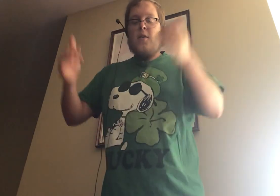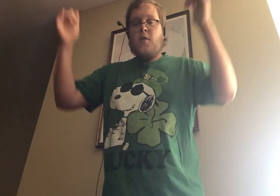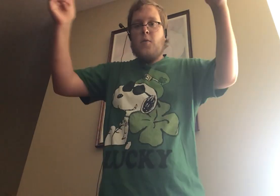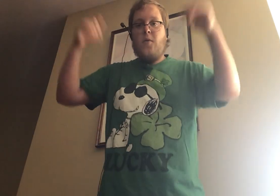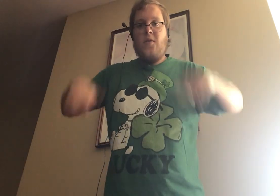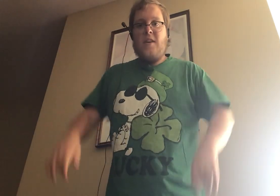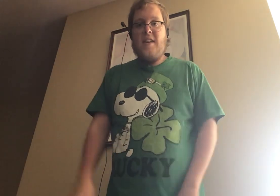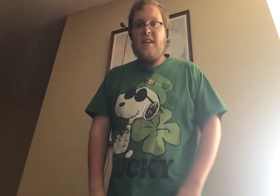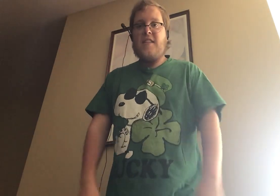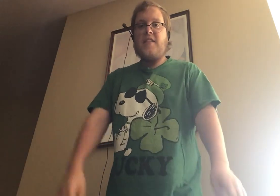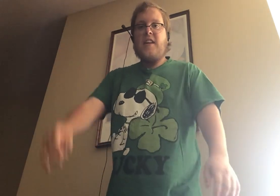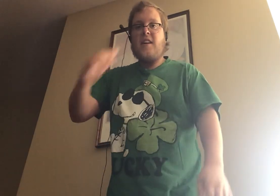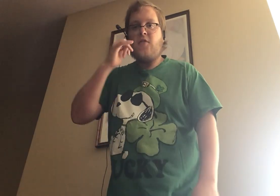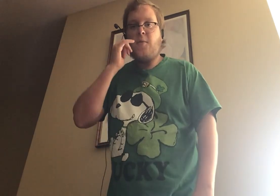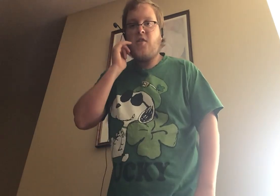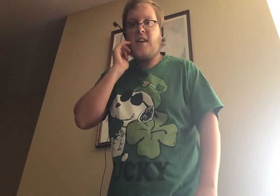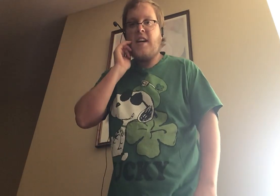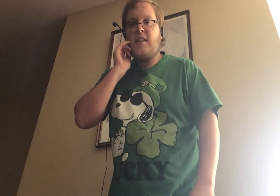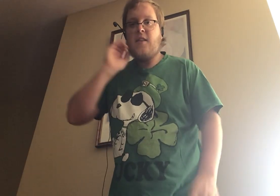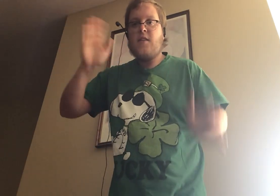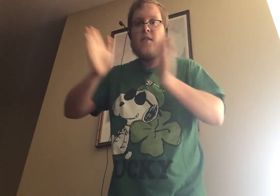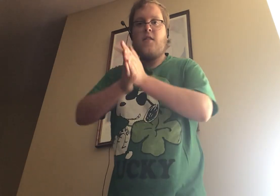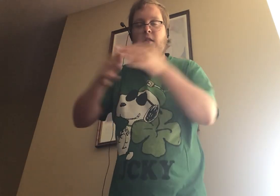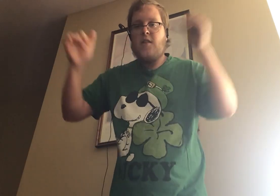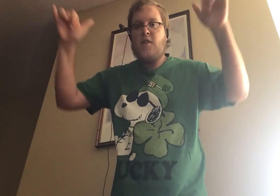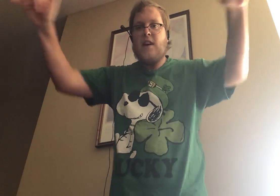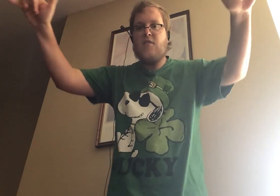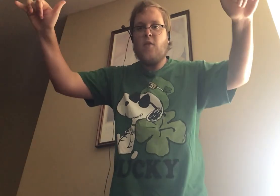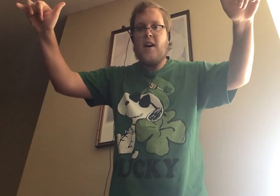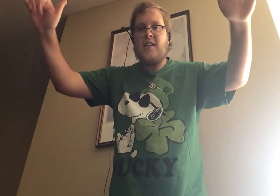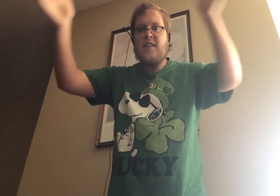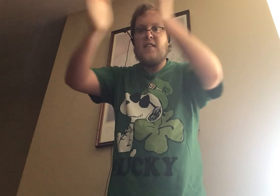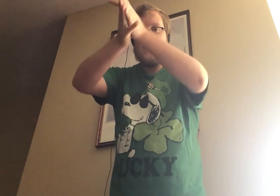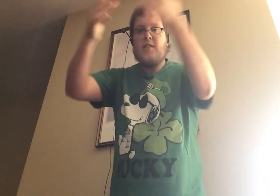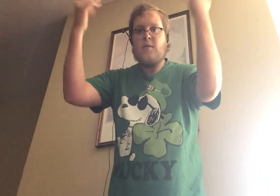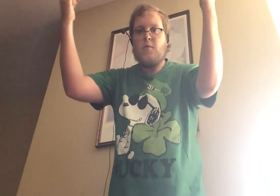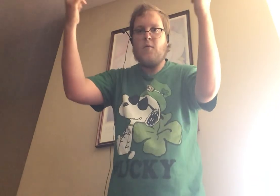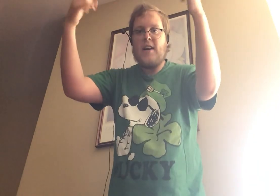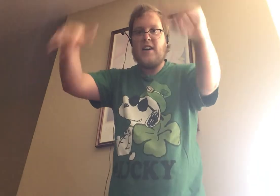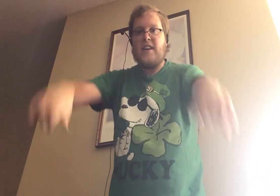Woo! Thank you guys so much again You guys rock! Rock on!